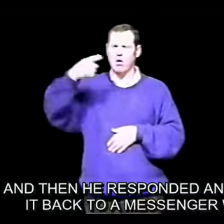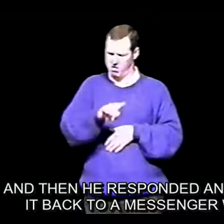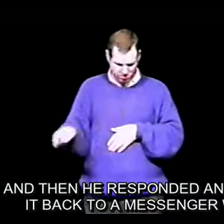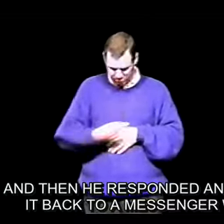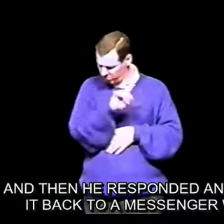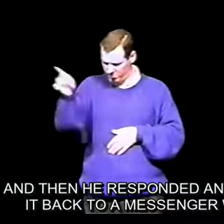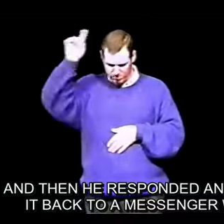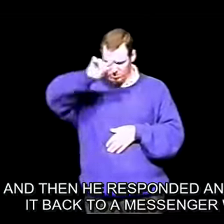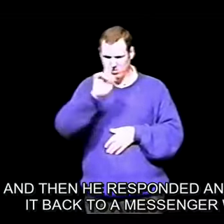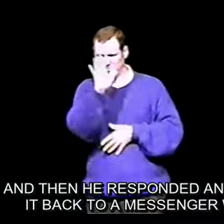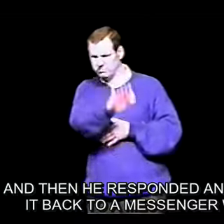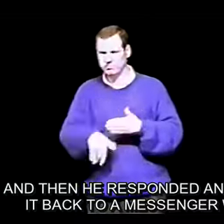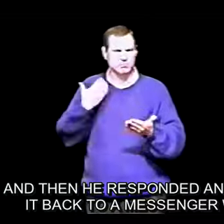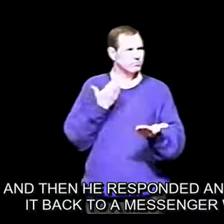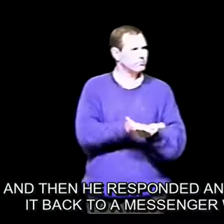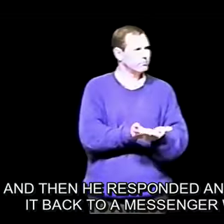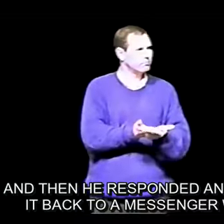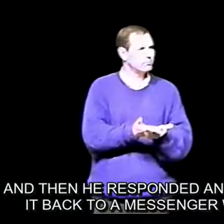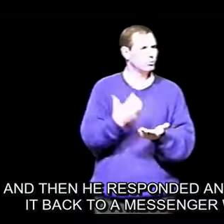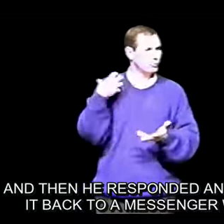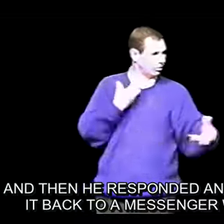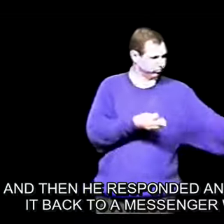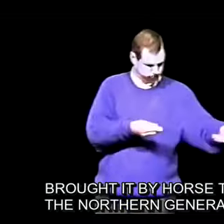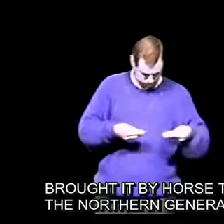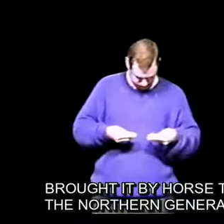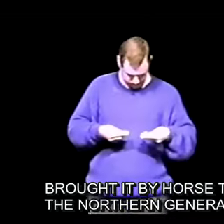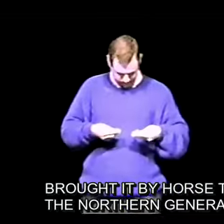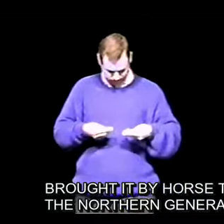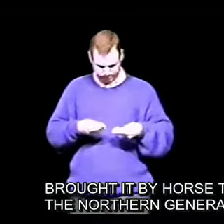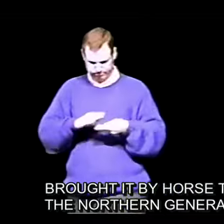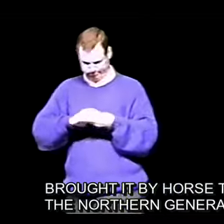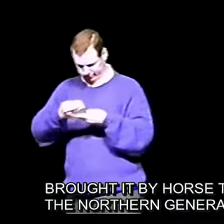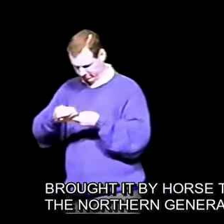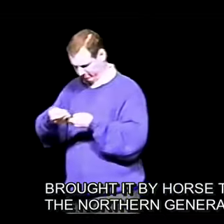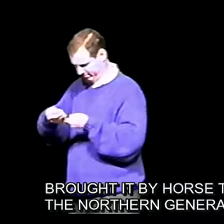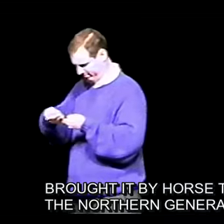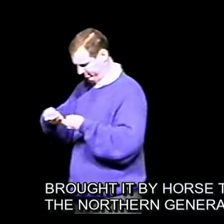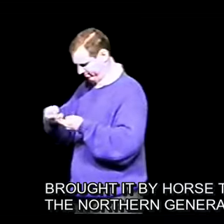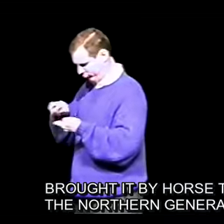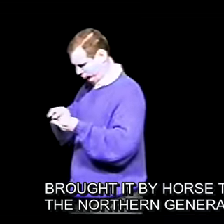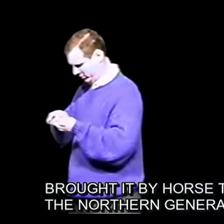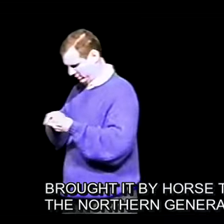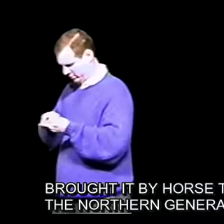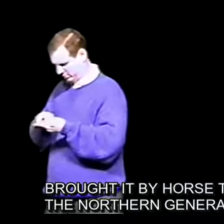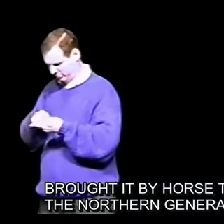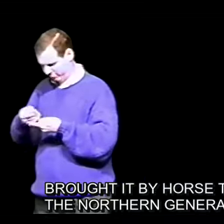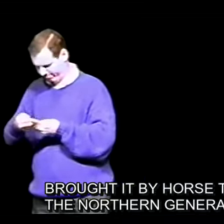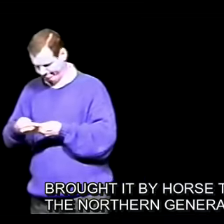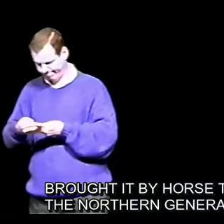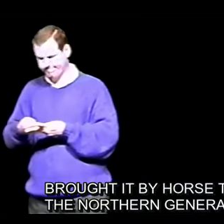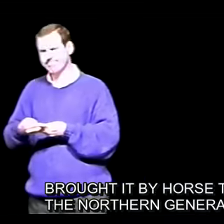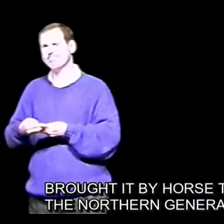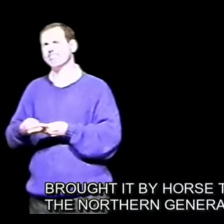a messenger who brought it by horse to the northern general. The northern general opened the